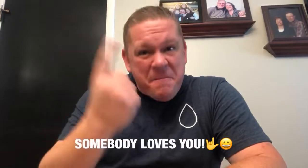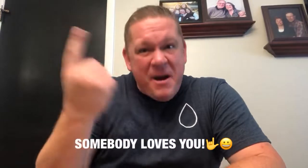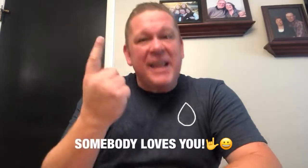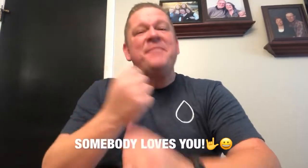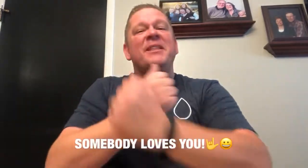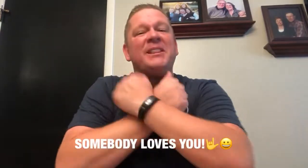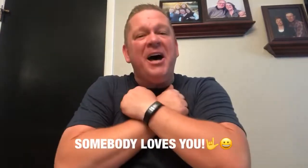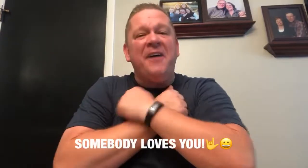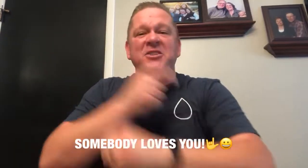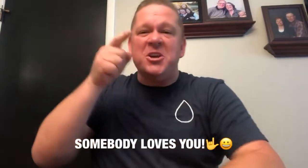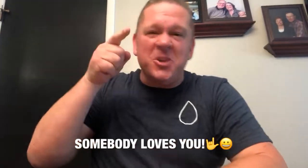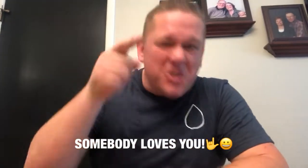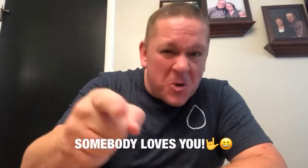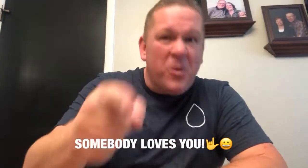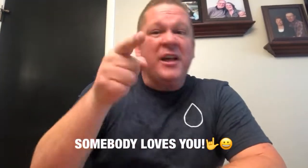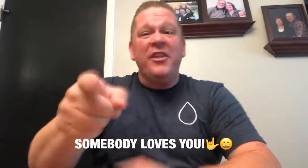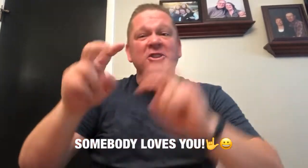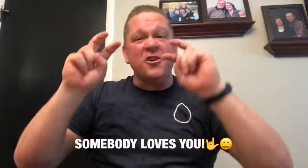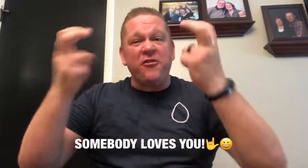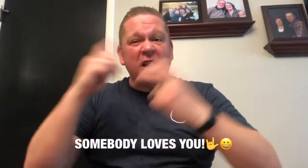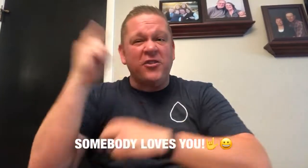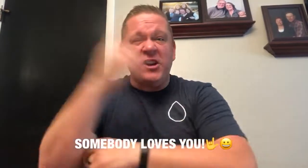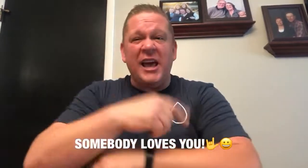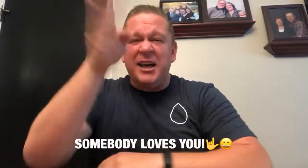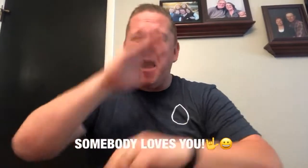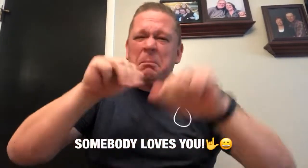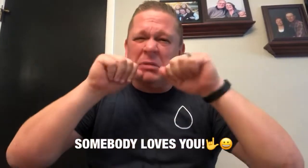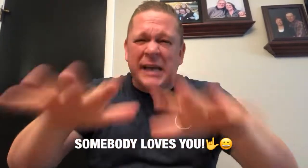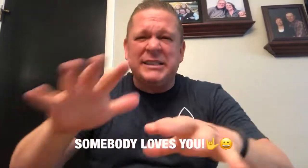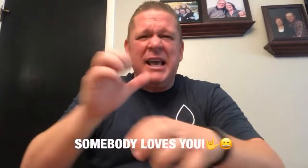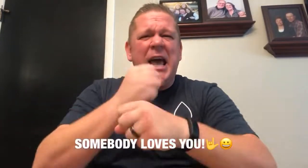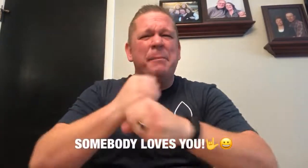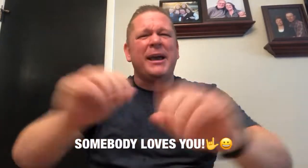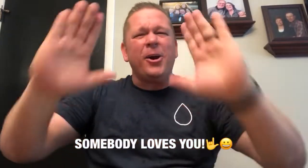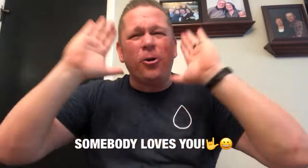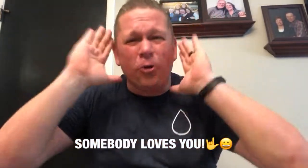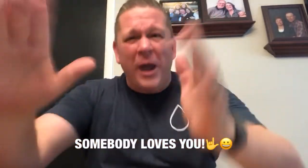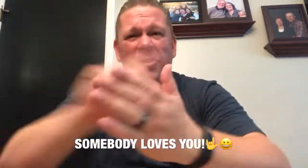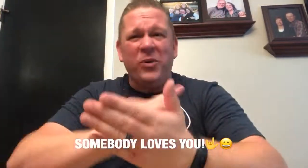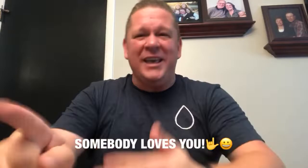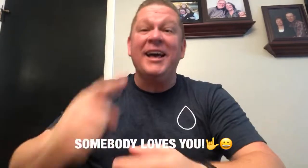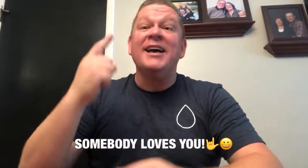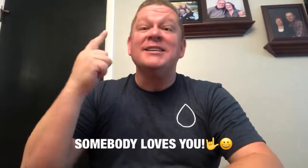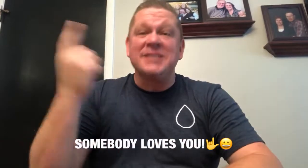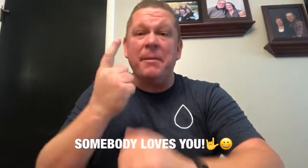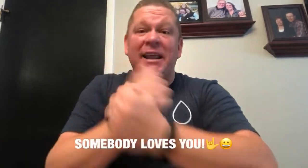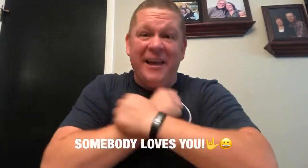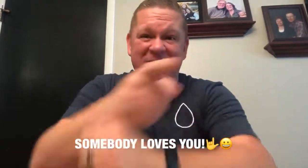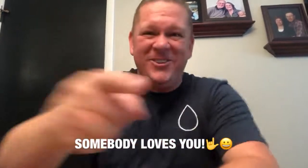Somebody loves you. There's your phrase for the day. God bless and make it a great week. Somebody loves you.